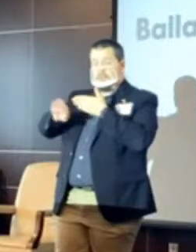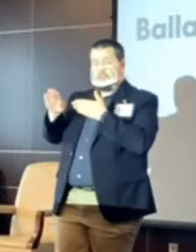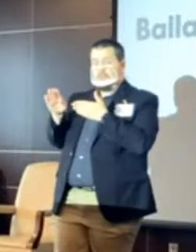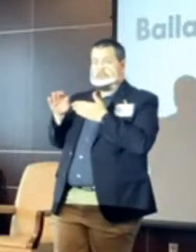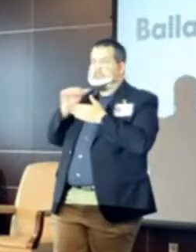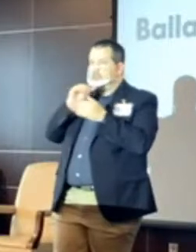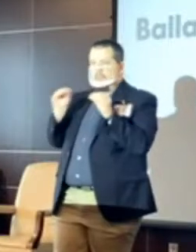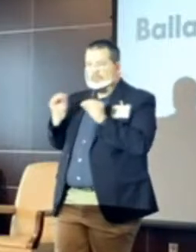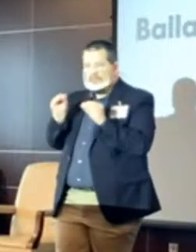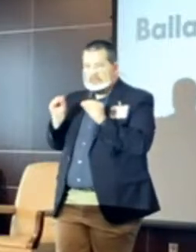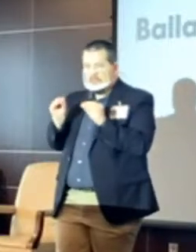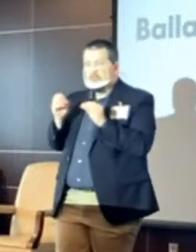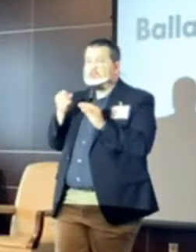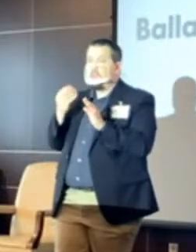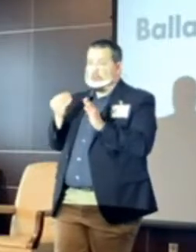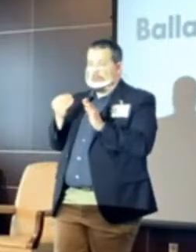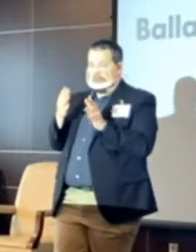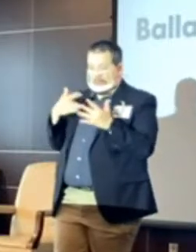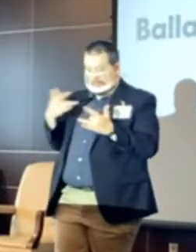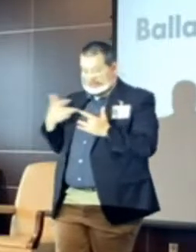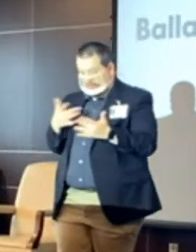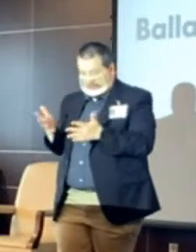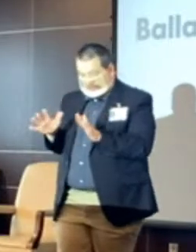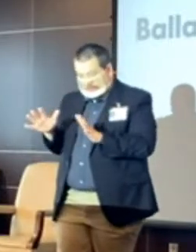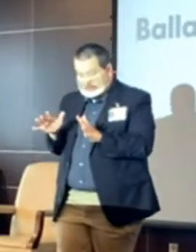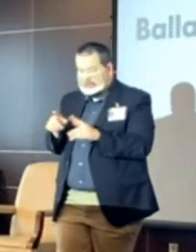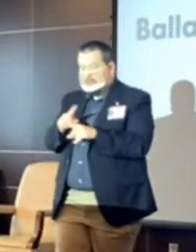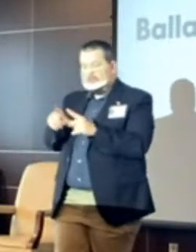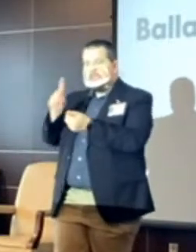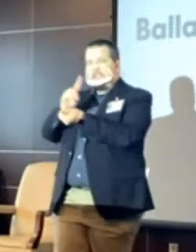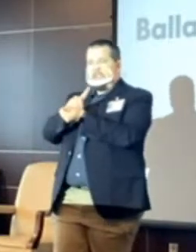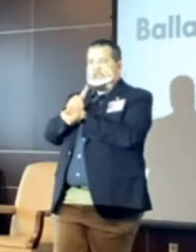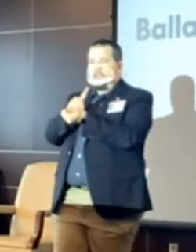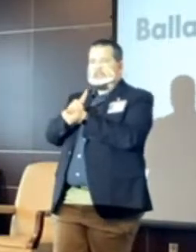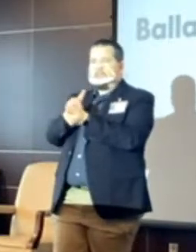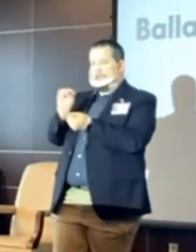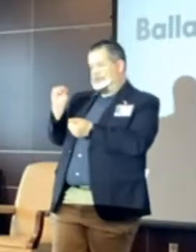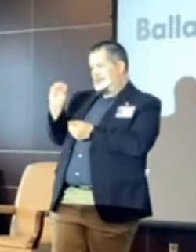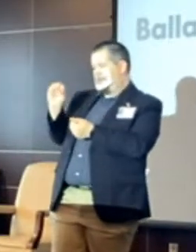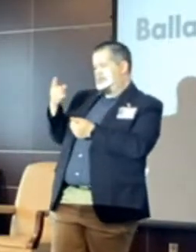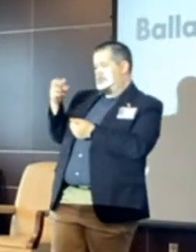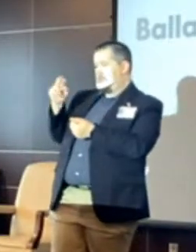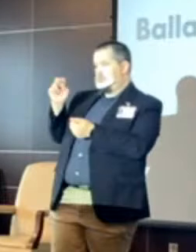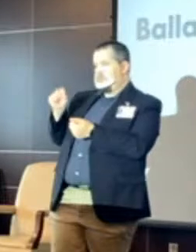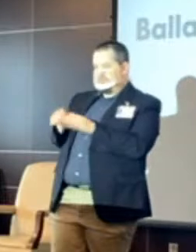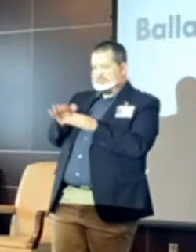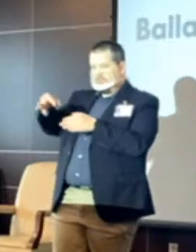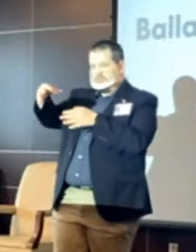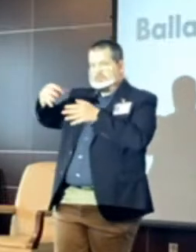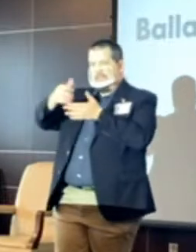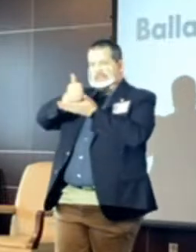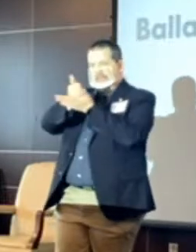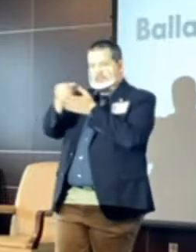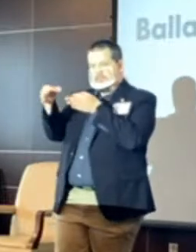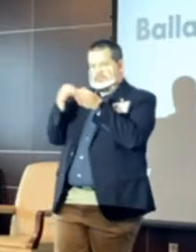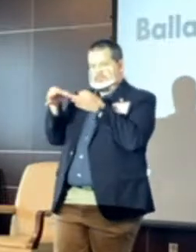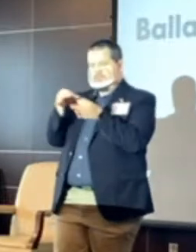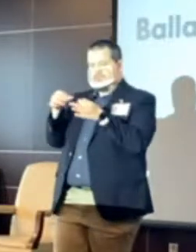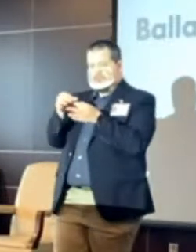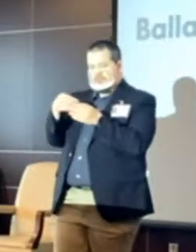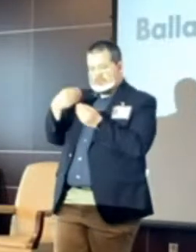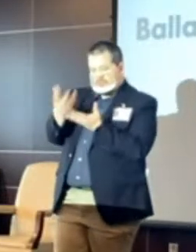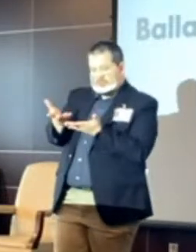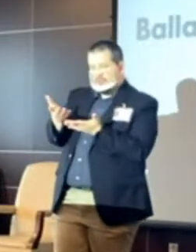was not moving, and so obviously a lot of concern there. But again, Dr. Magrins stepped in with some instruction to the EMS team and